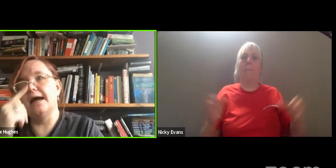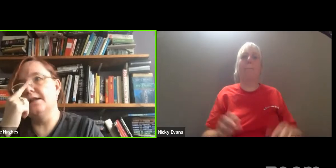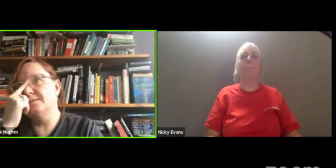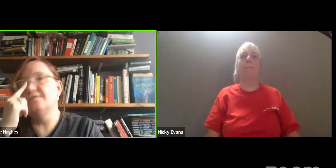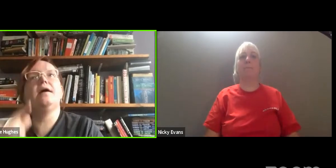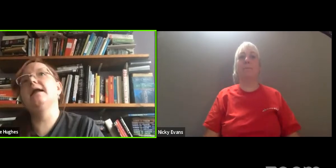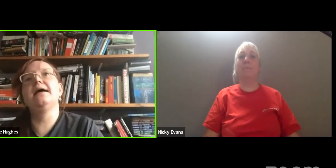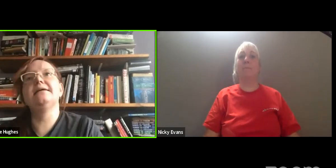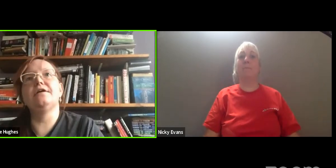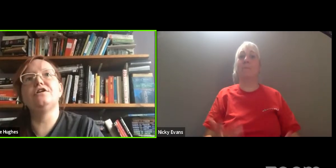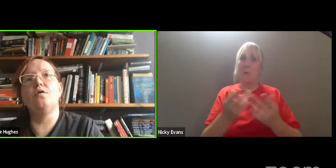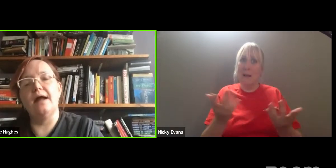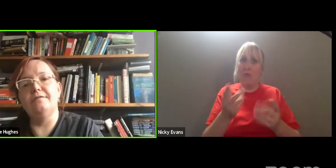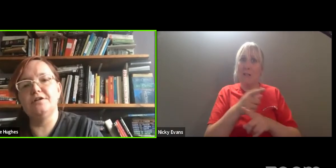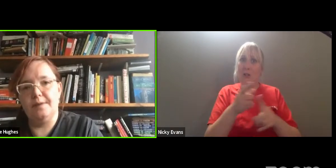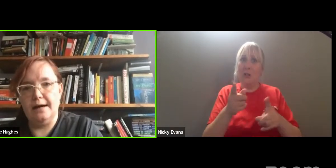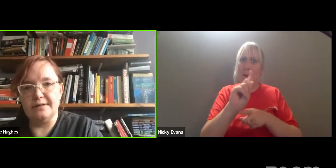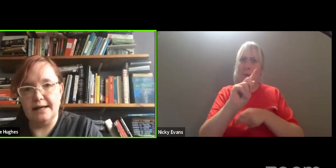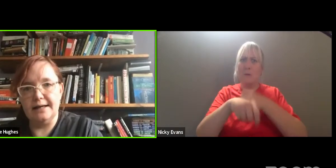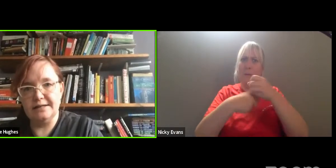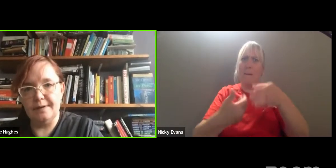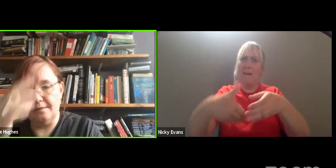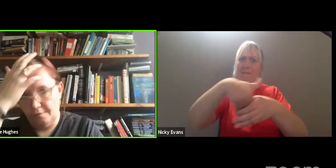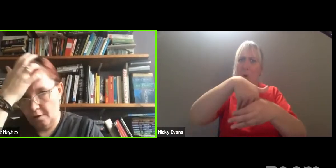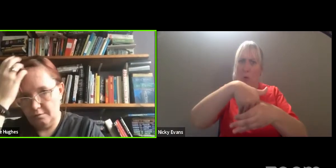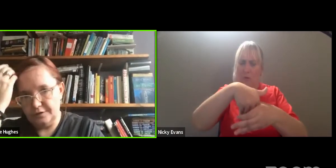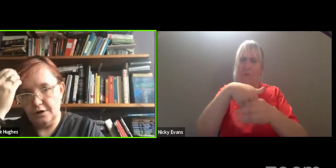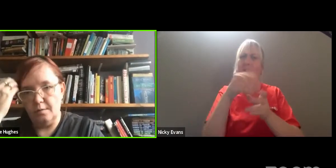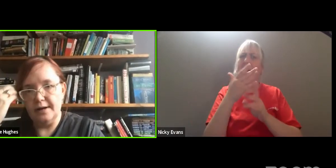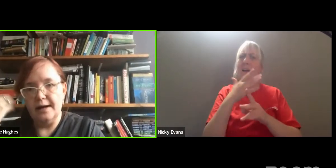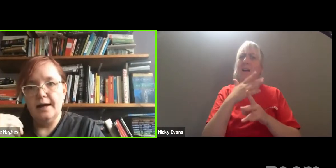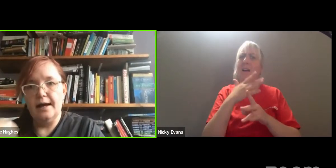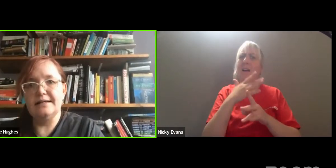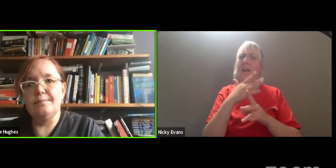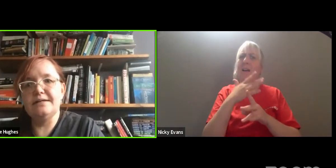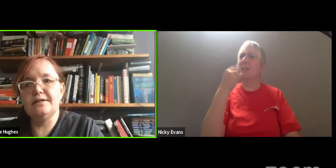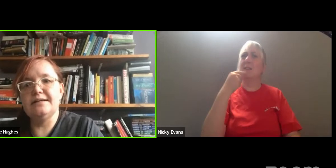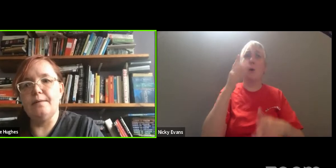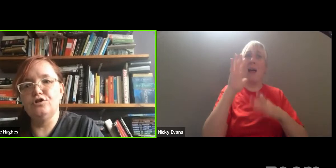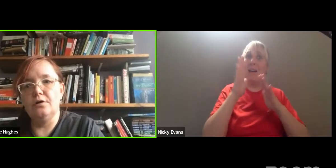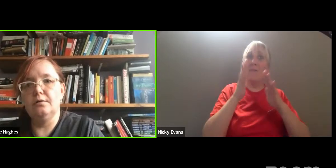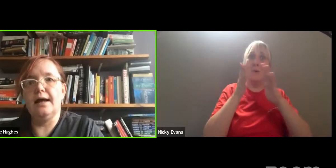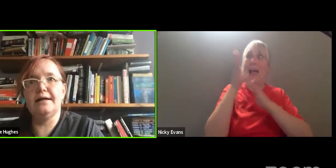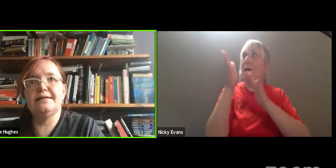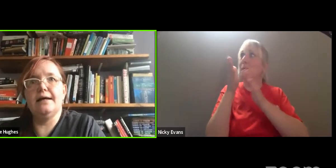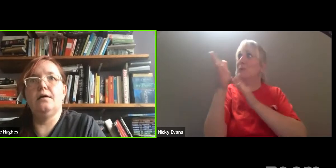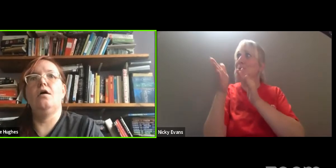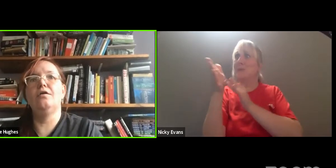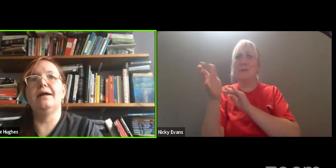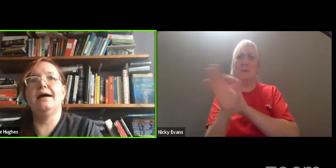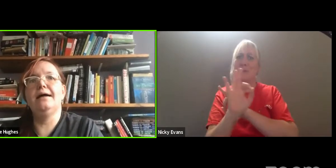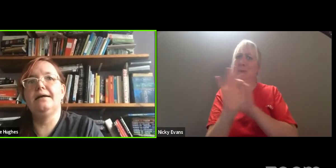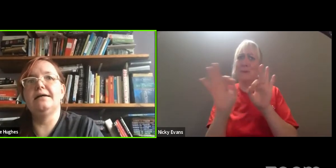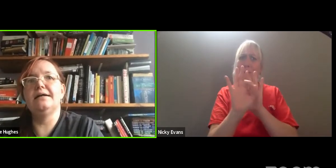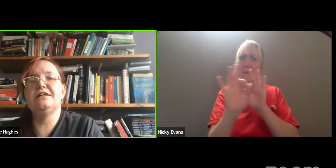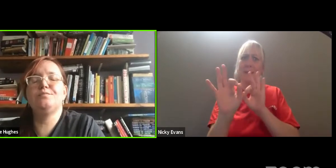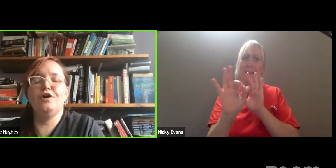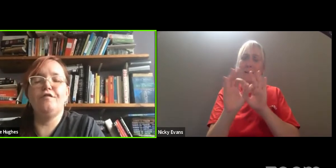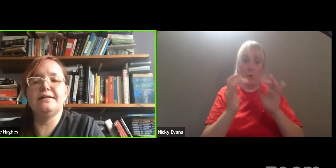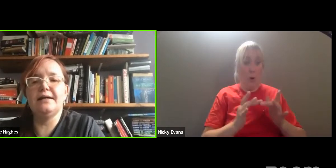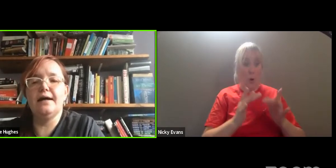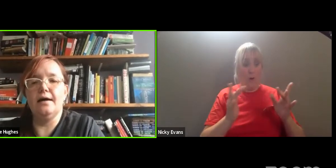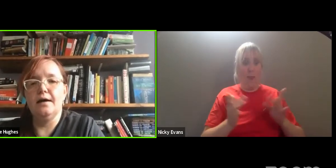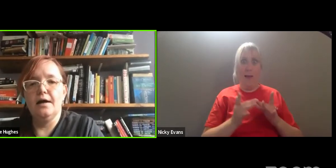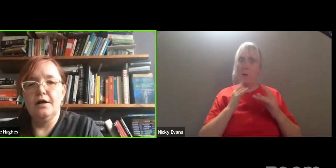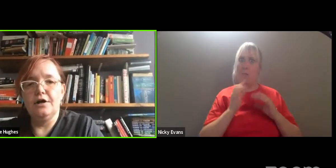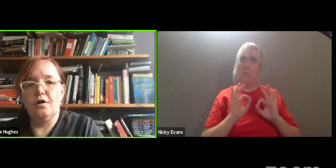involved, it's getting them to realise that they don't have to be outside to be involved, you know. It's a misconception. Like I said, online, it's just